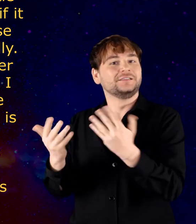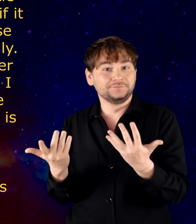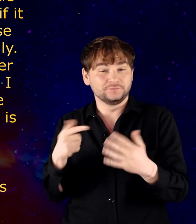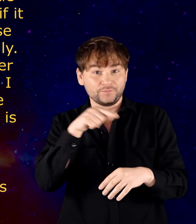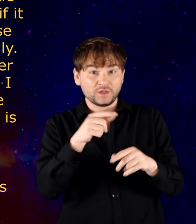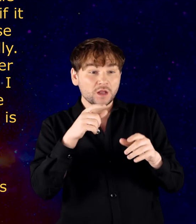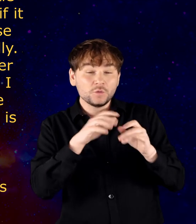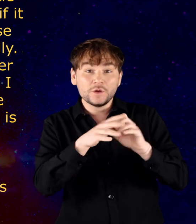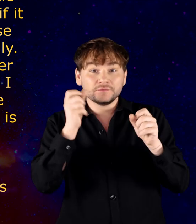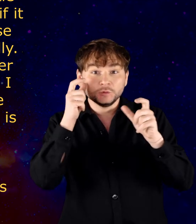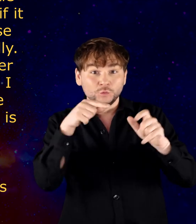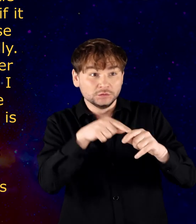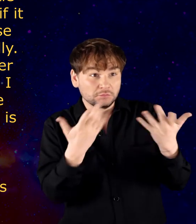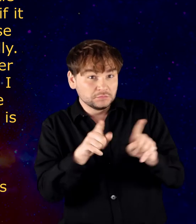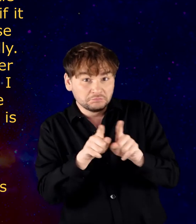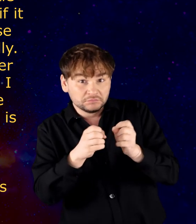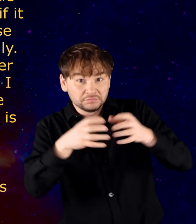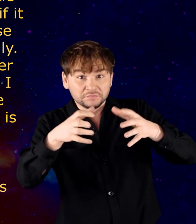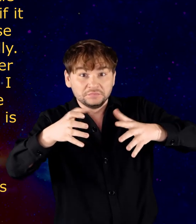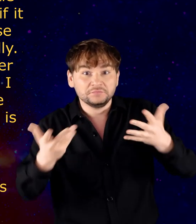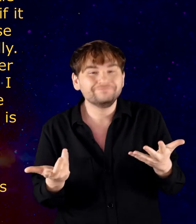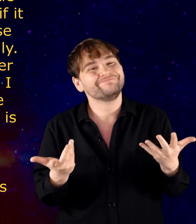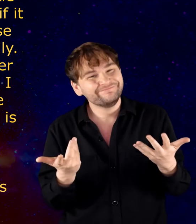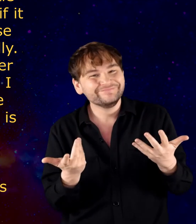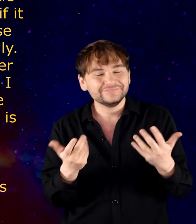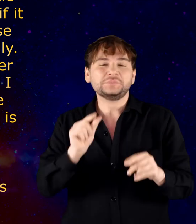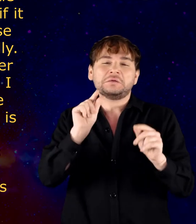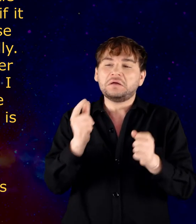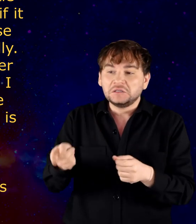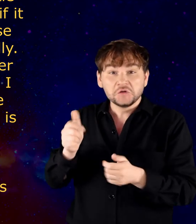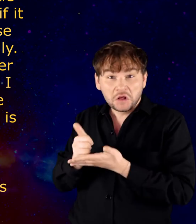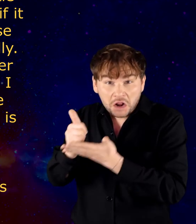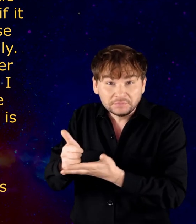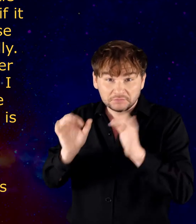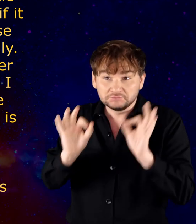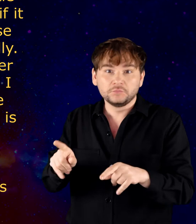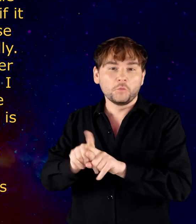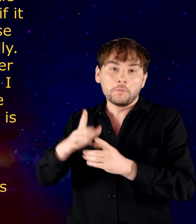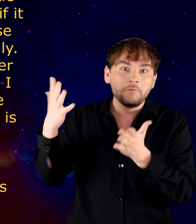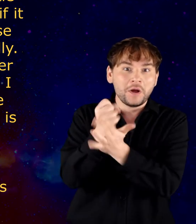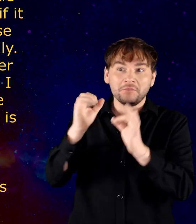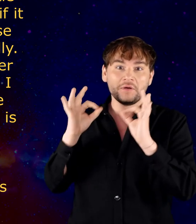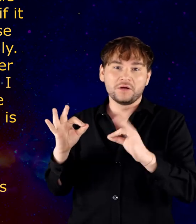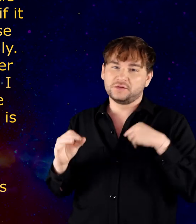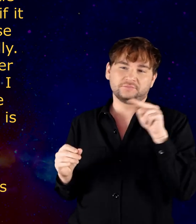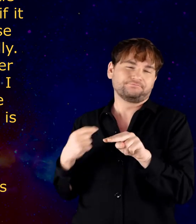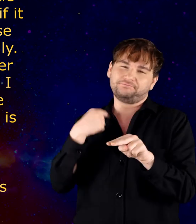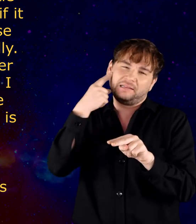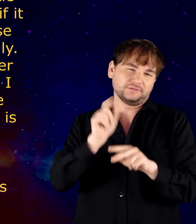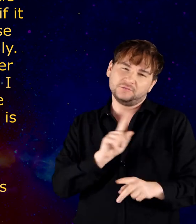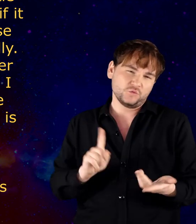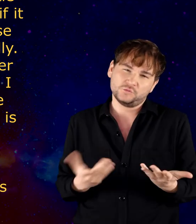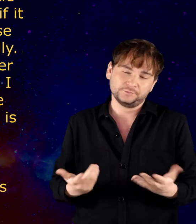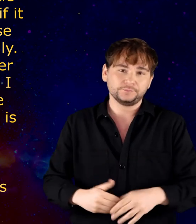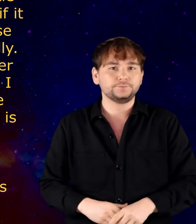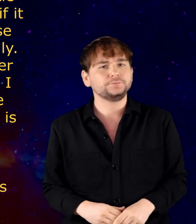And of course, this virus replicates as well. So it may help somewhat, but I doubt